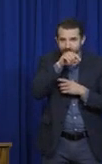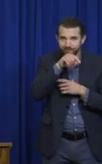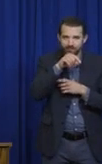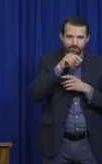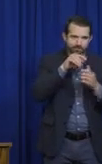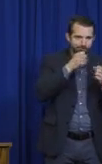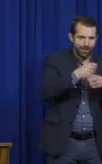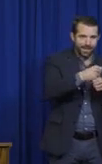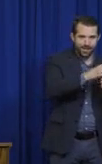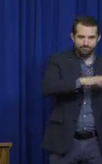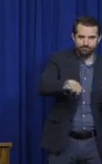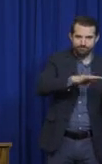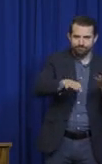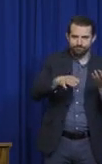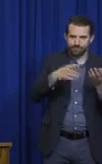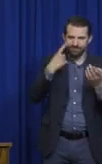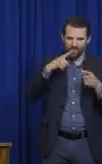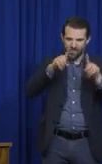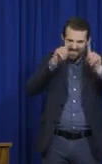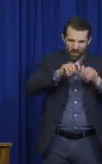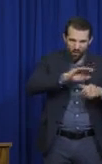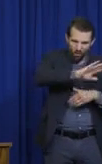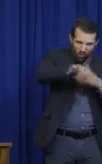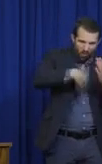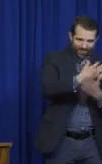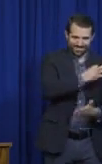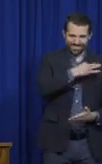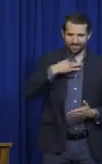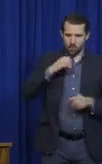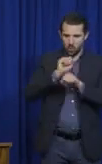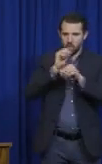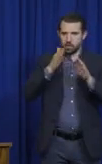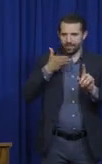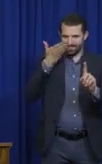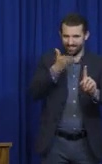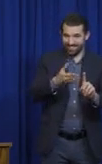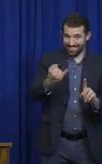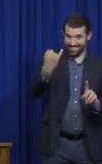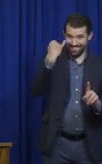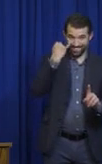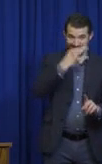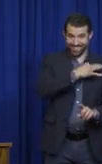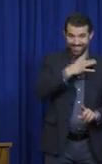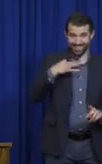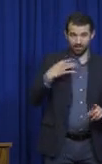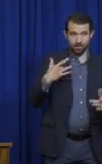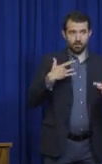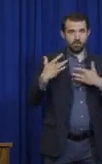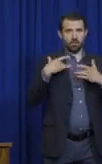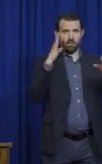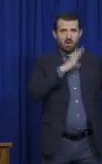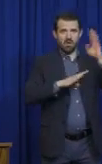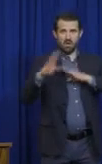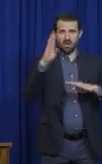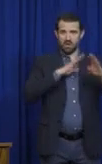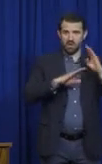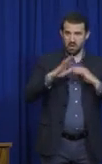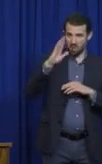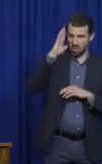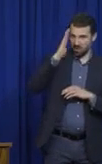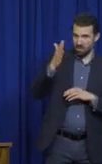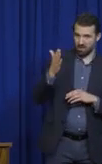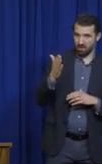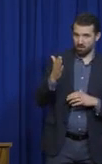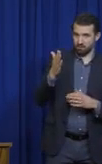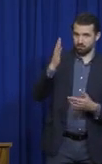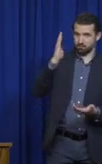That's the goal of the mission. And if employees are concerned and about not getting wages, there's a risk they may not show